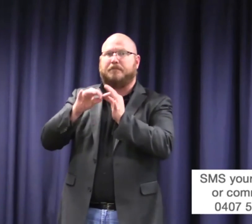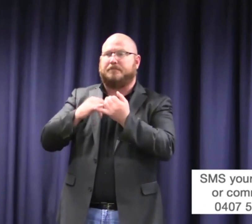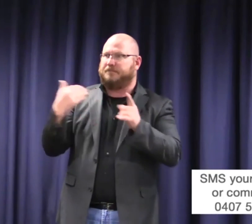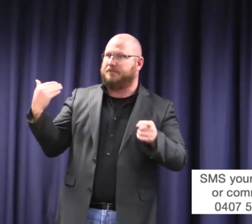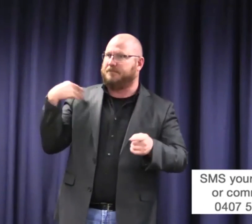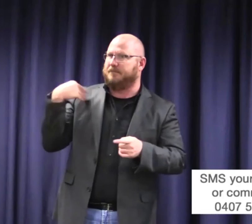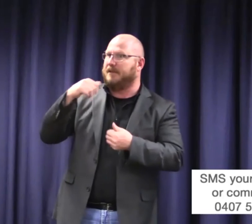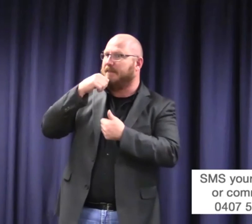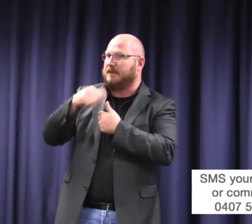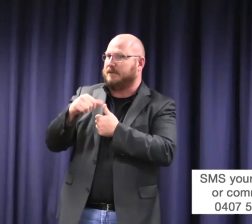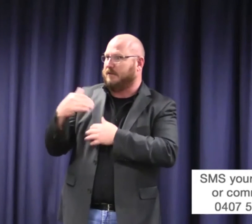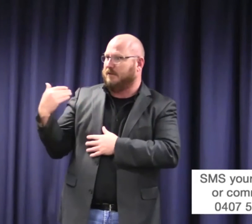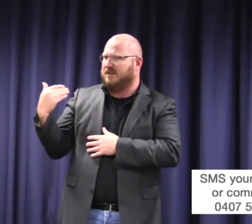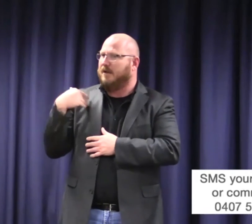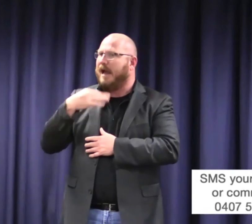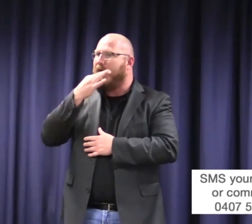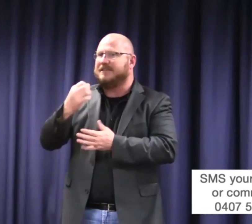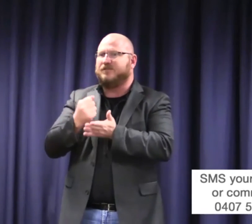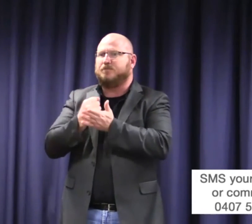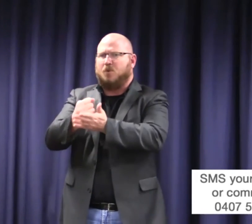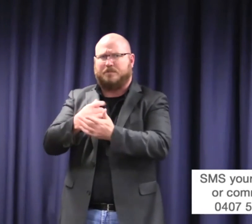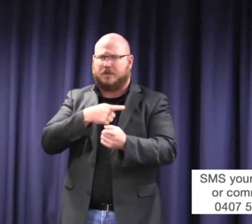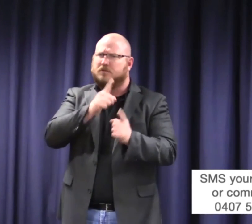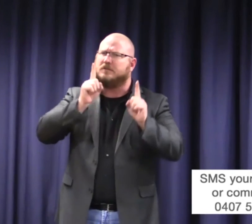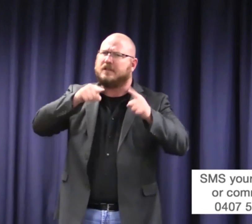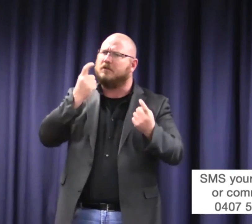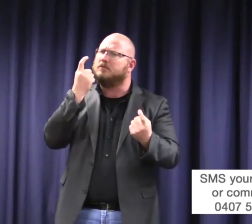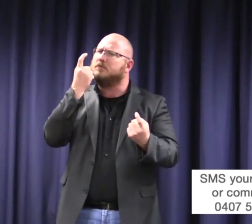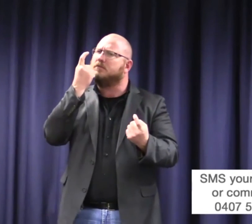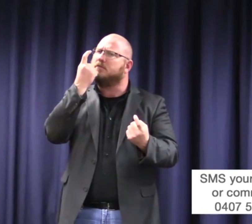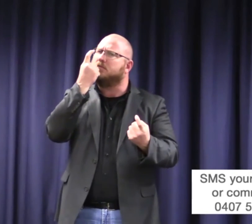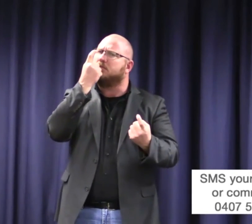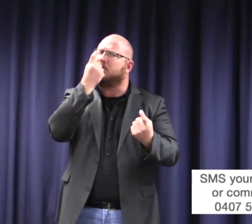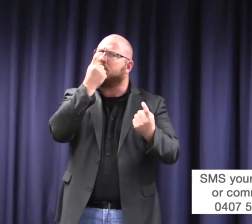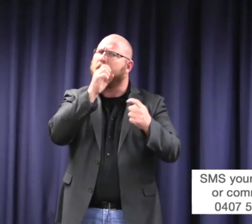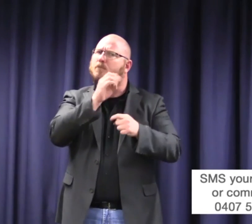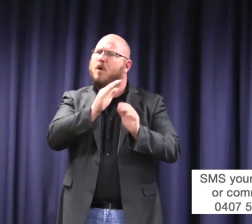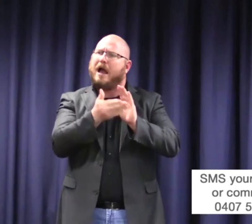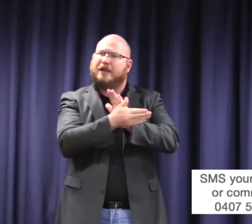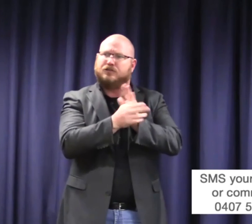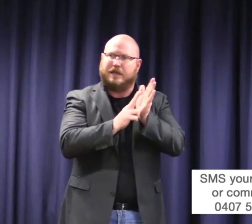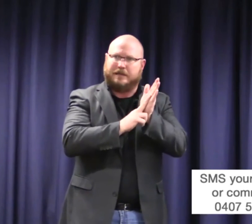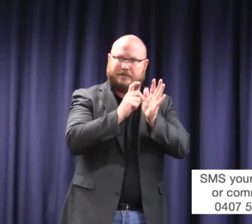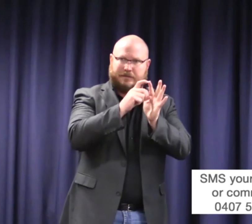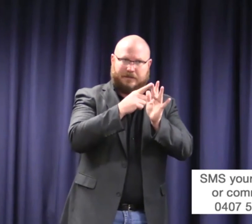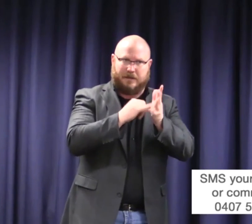in 2014, NABS sent us a letter and they wanted support